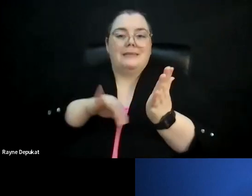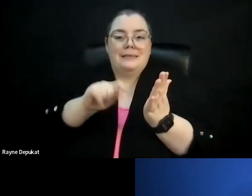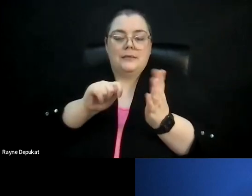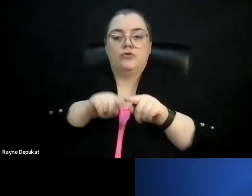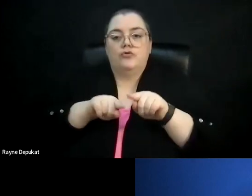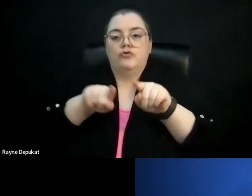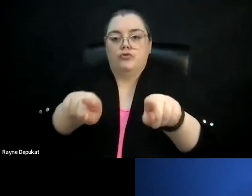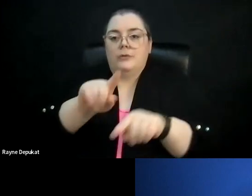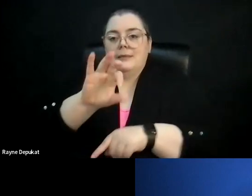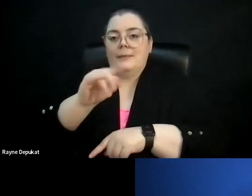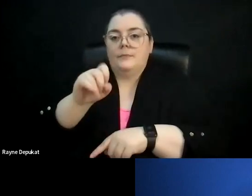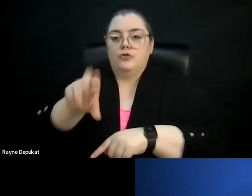full commissioners.